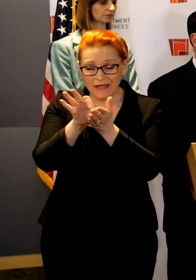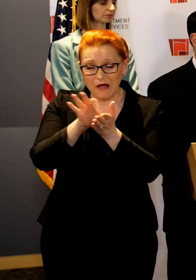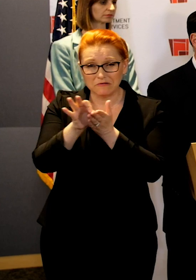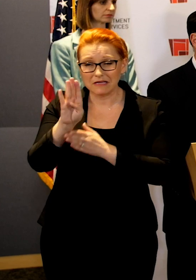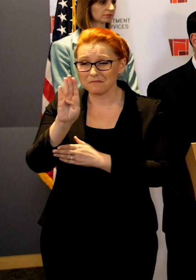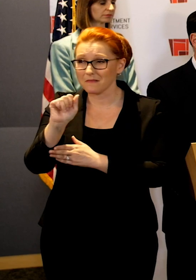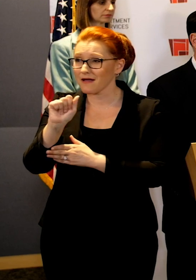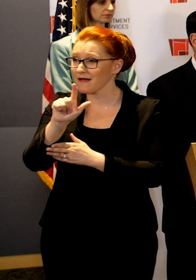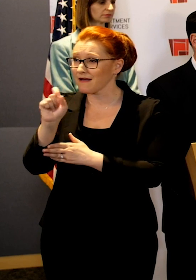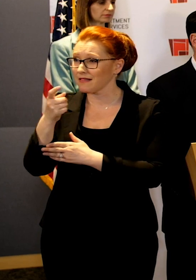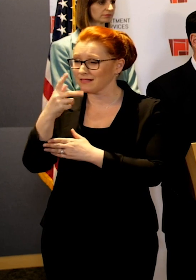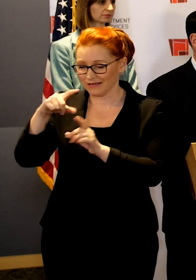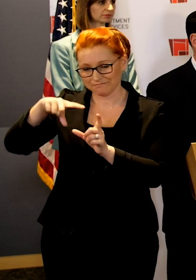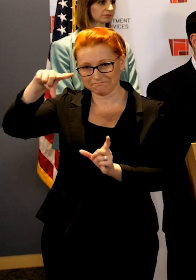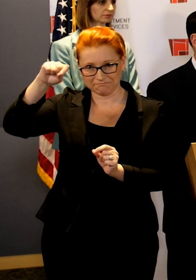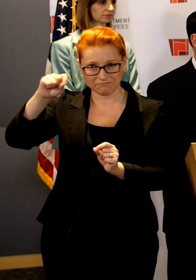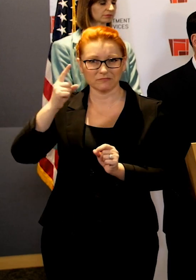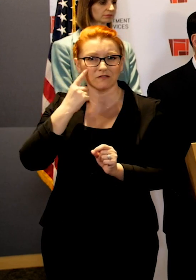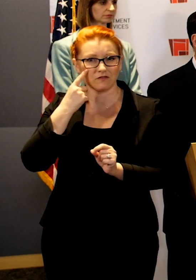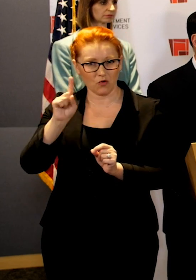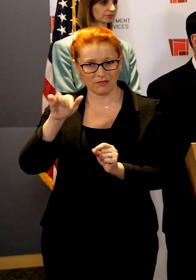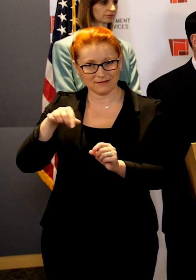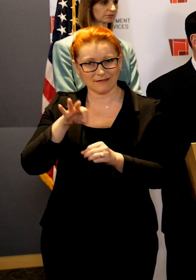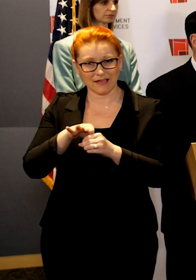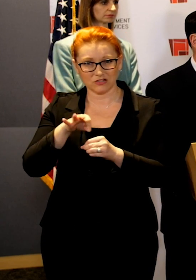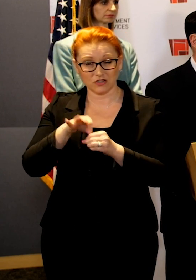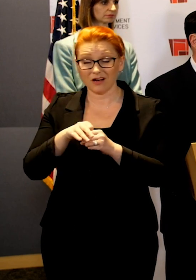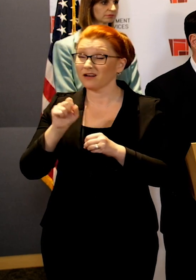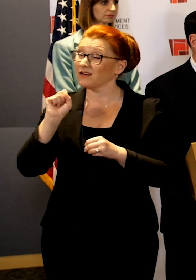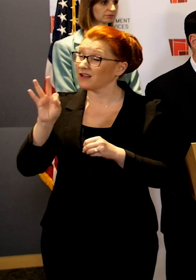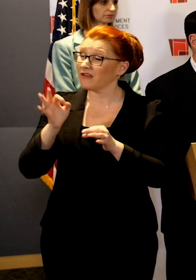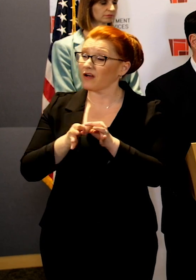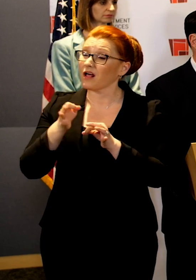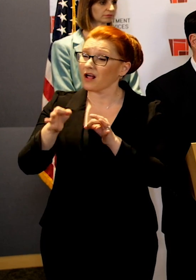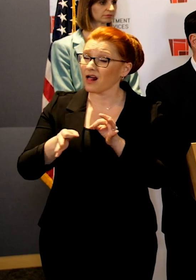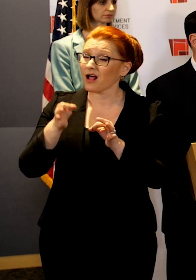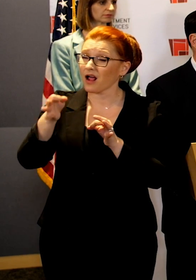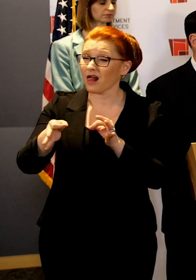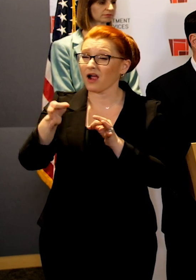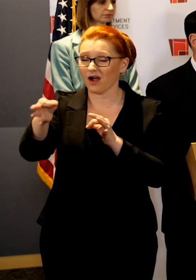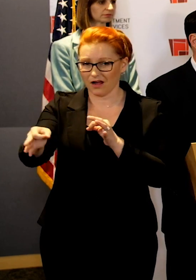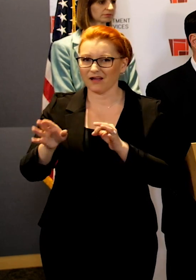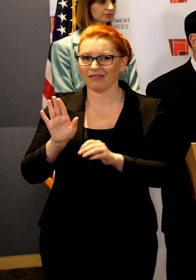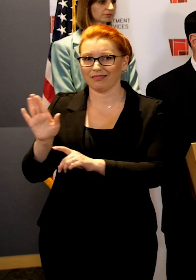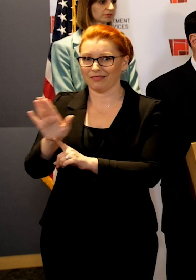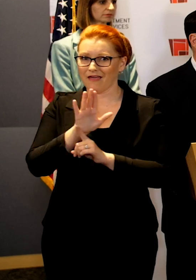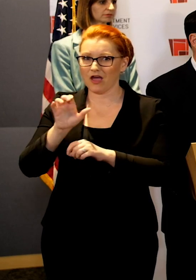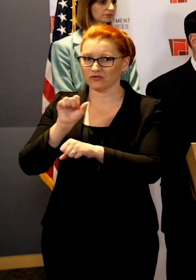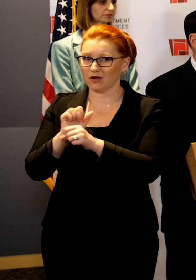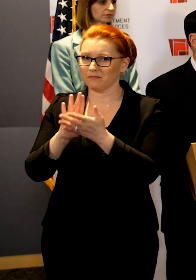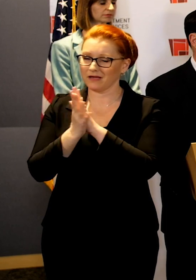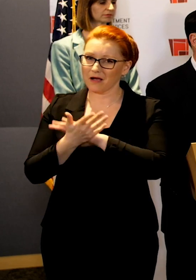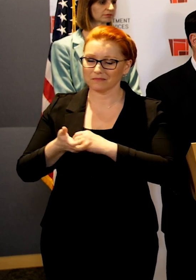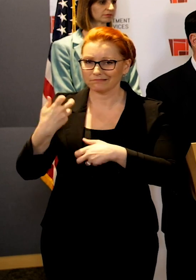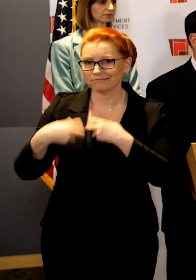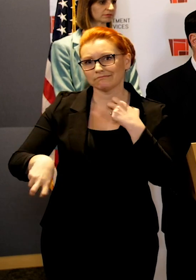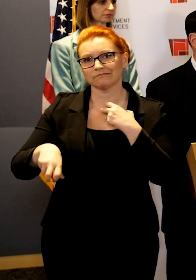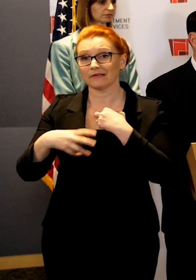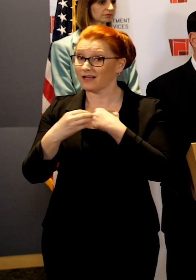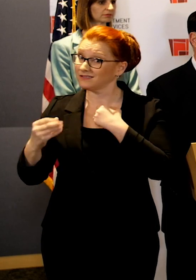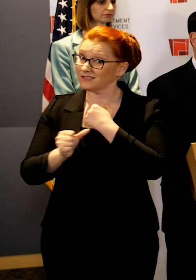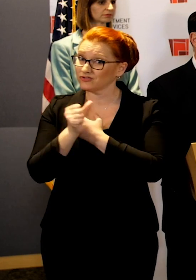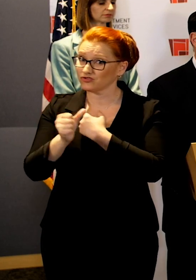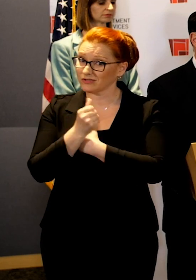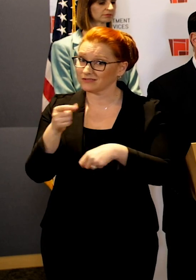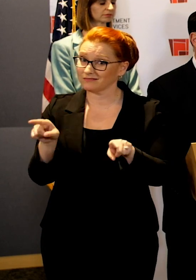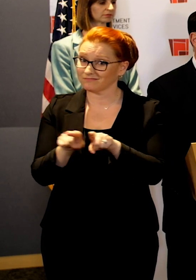the election. The longer we wait, the more difficult and dangerous this will become. My message to